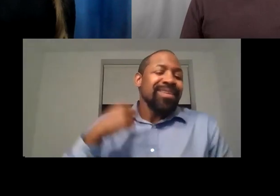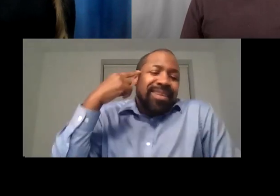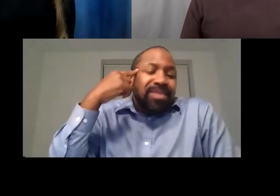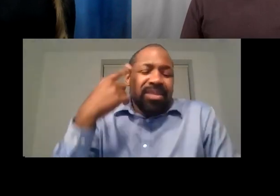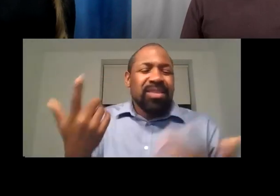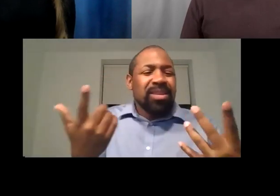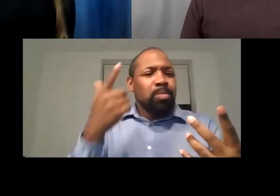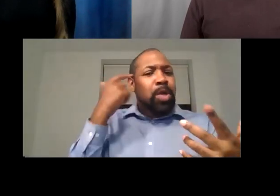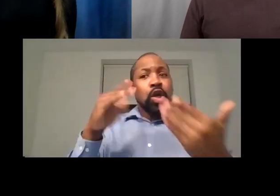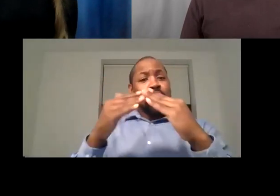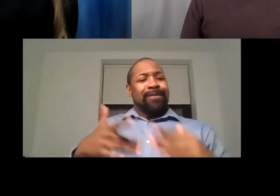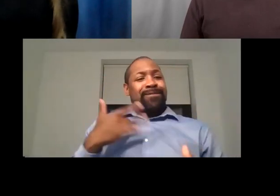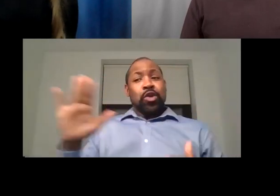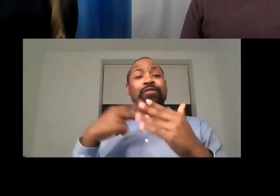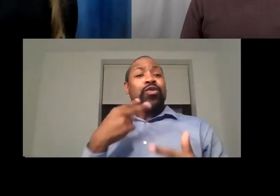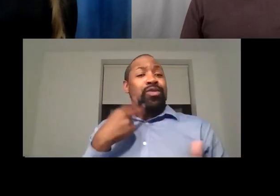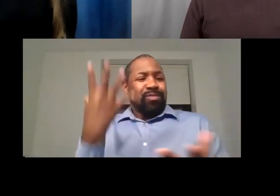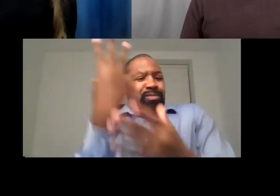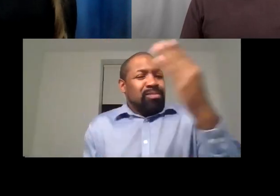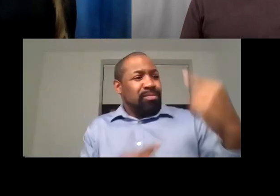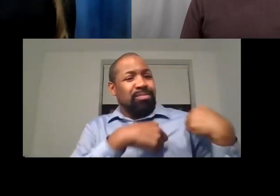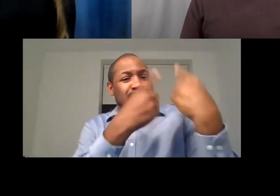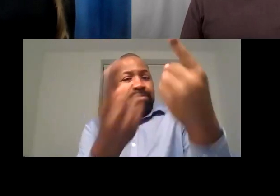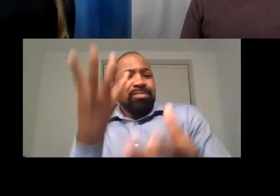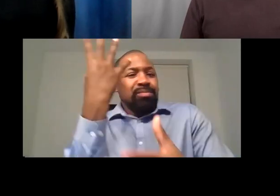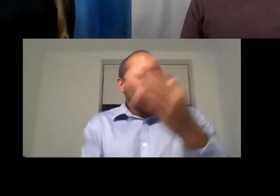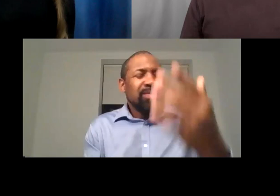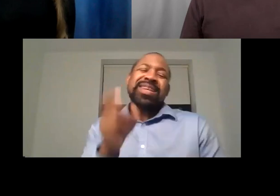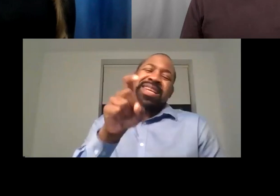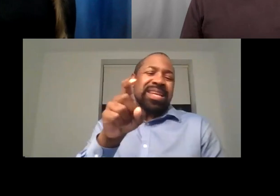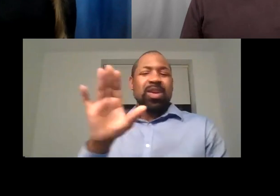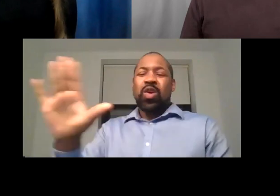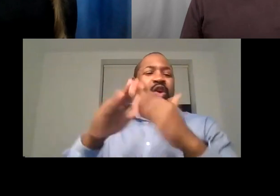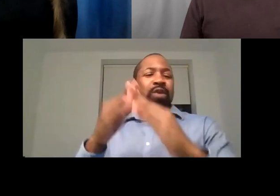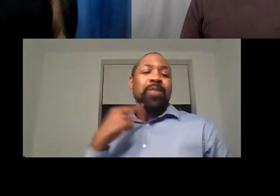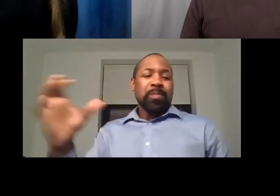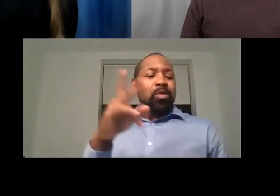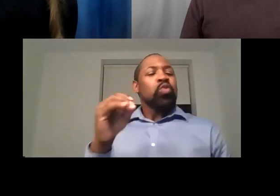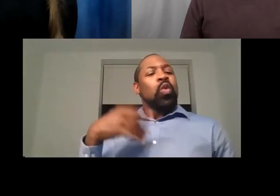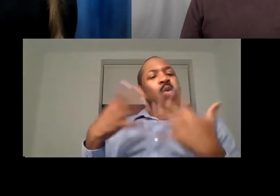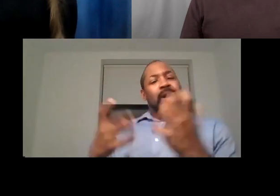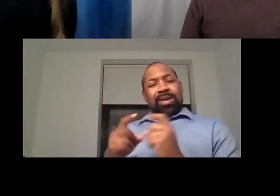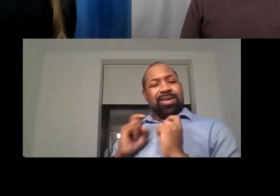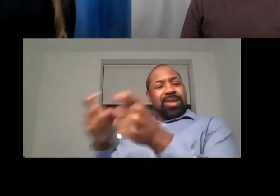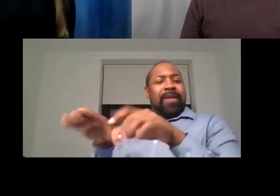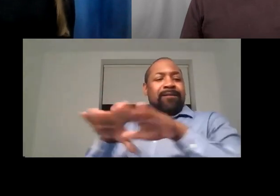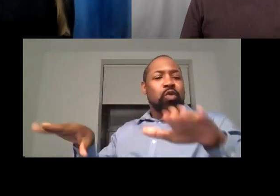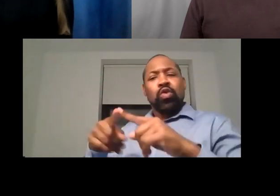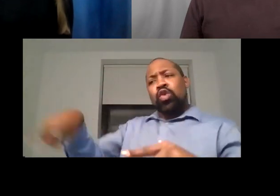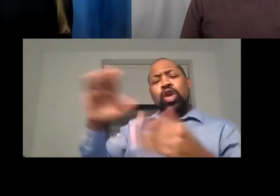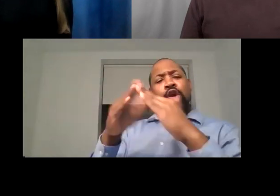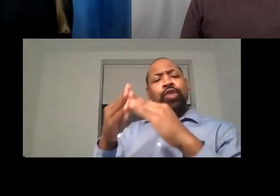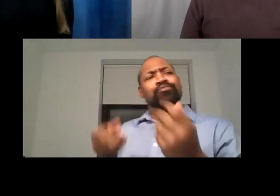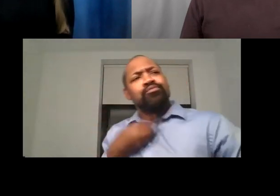needs are and let their voice come forward. Because I feel in the last bit, as we've been talking about this, their voice has